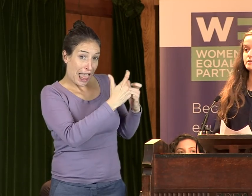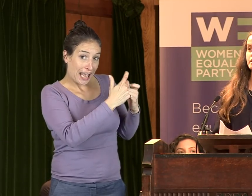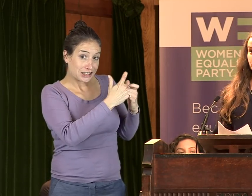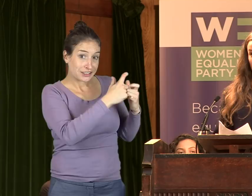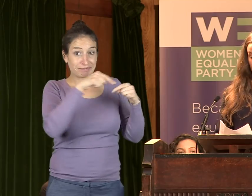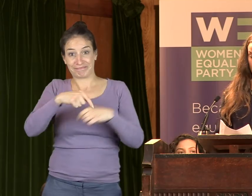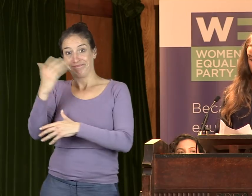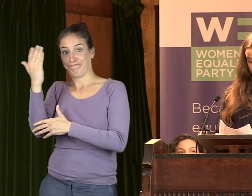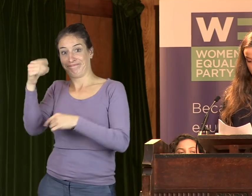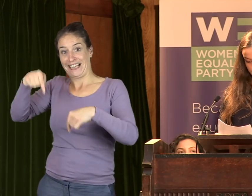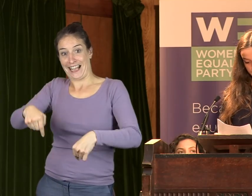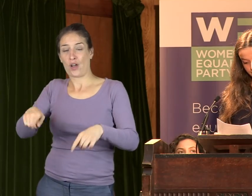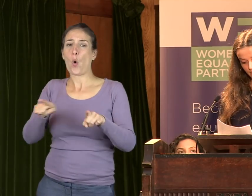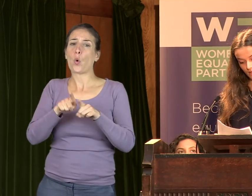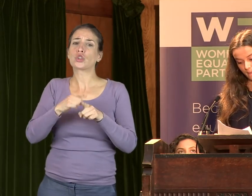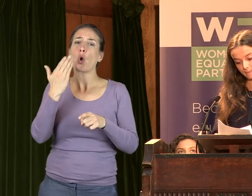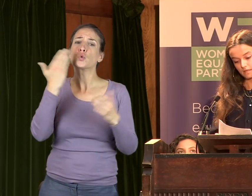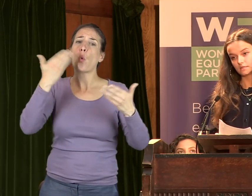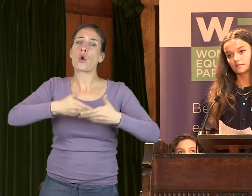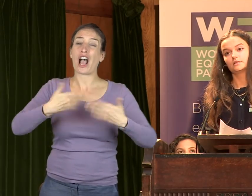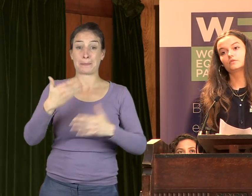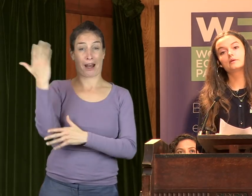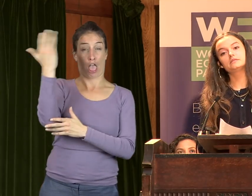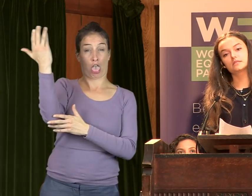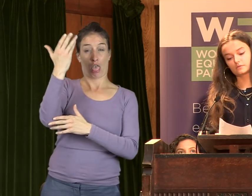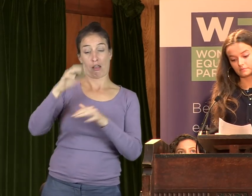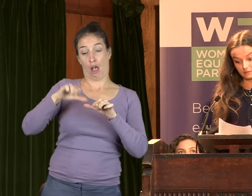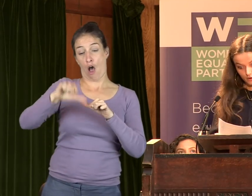events past 9 o'clock on a school night.